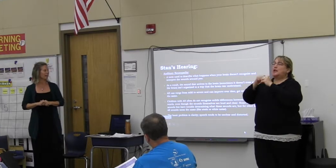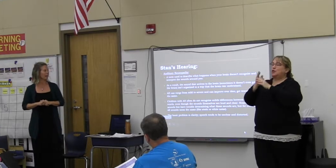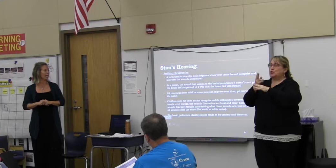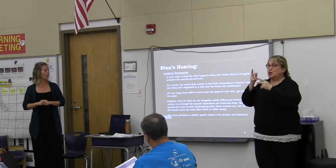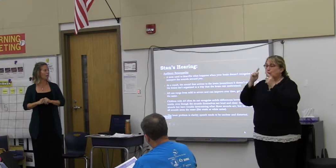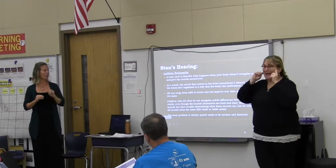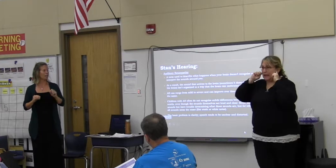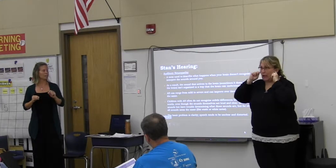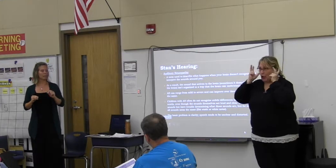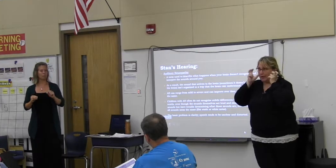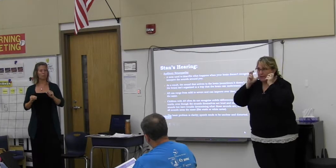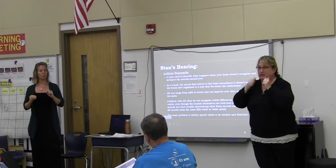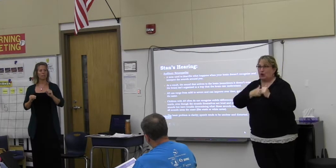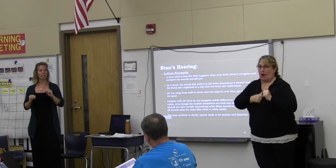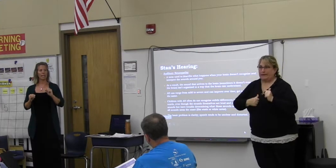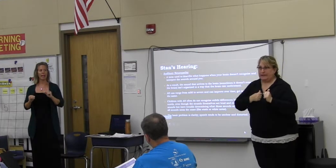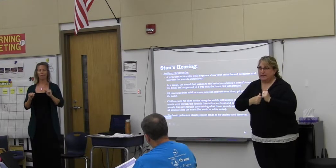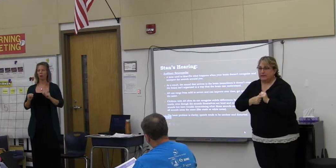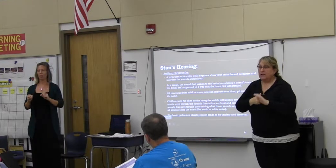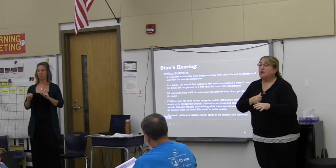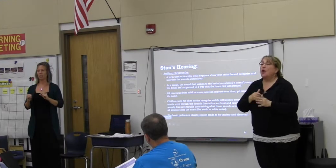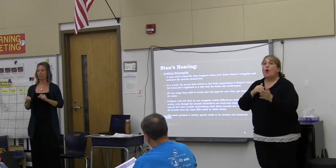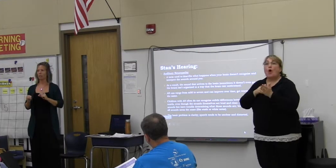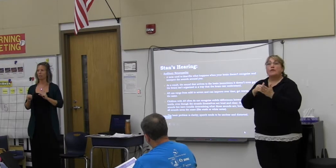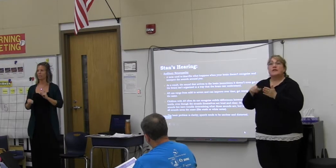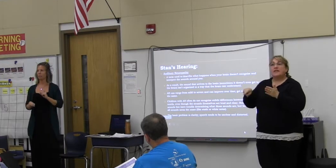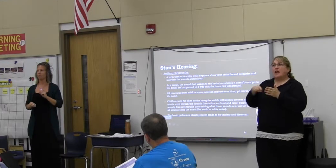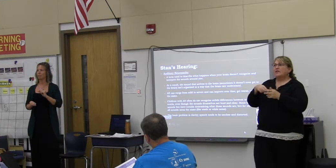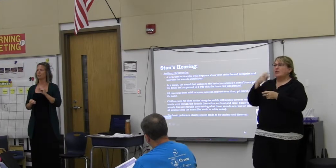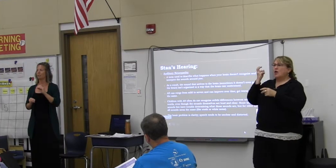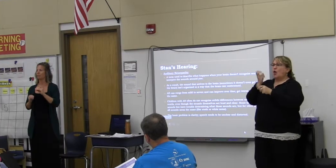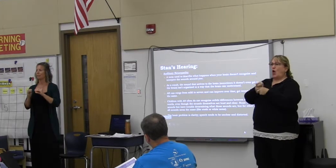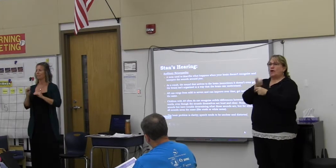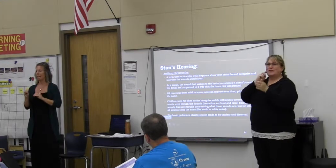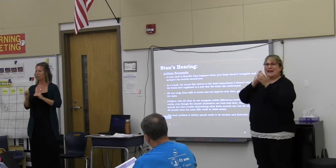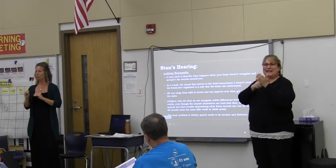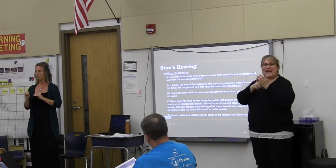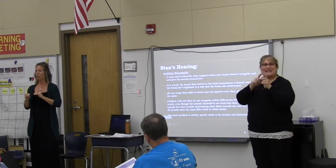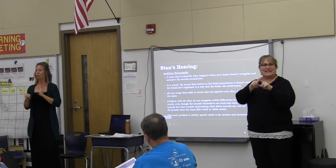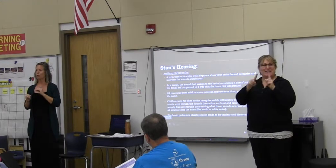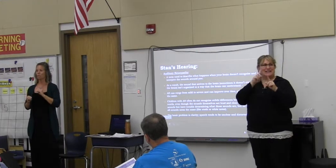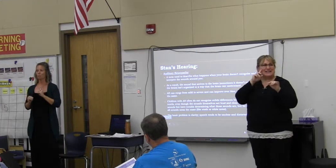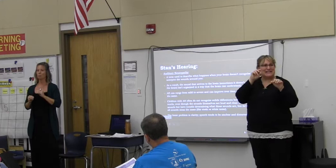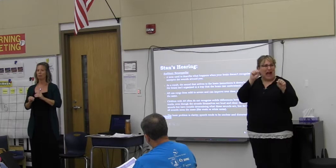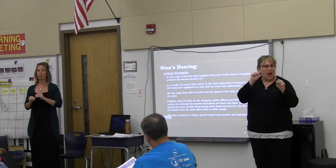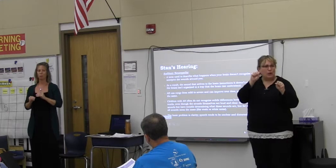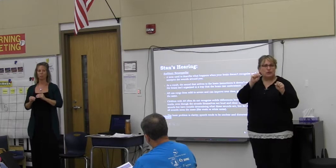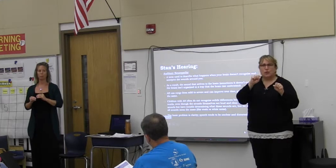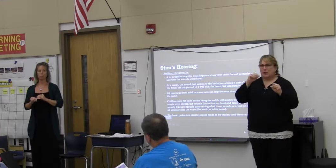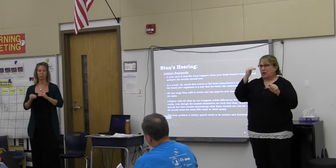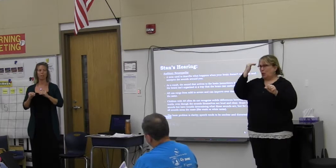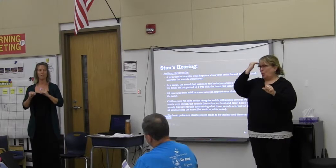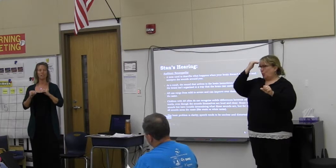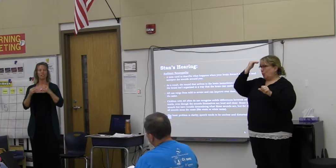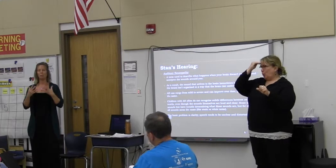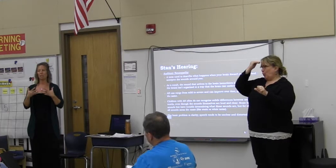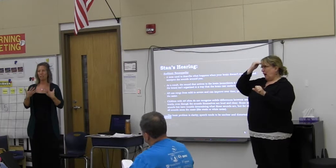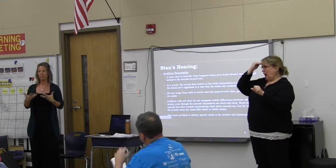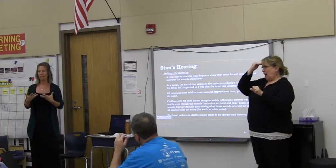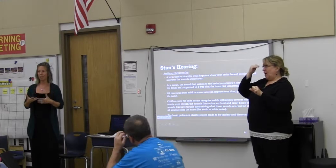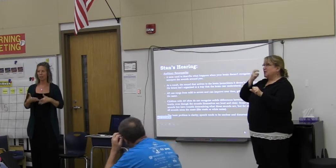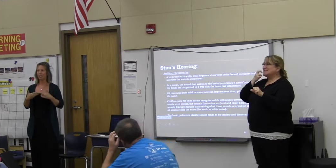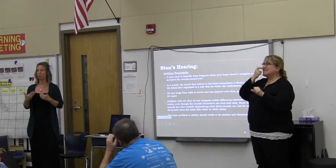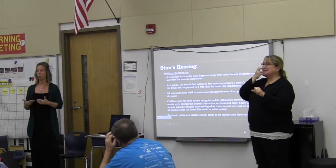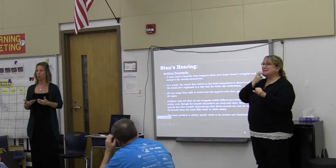sorry. A lot of times they have a hard time hearing the difference of different sounds. So just be mindful sometimes, the